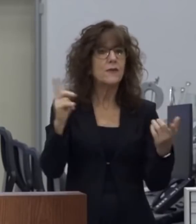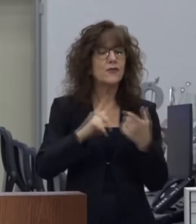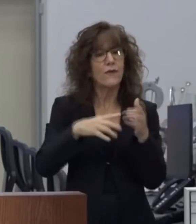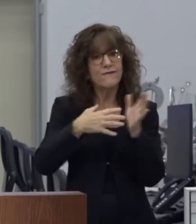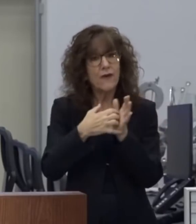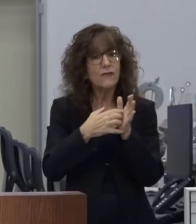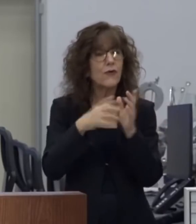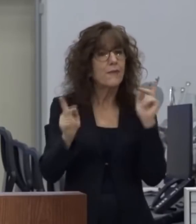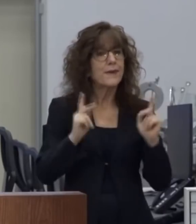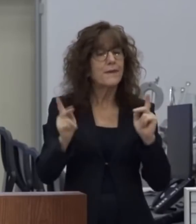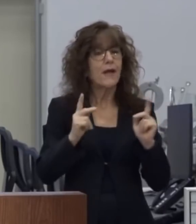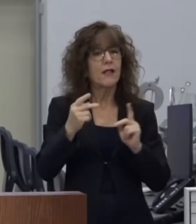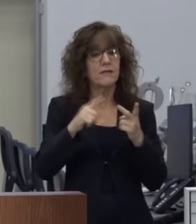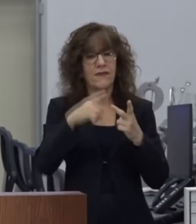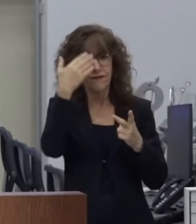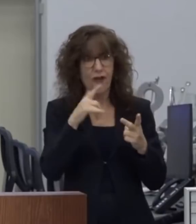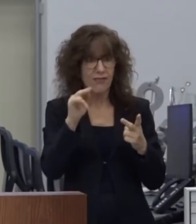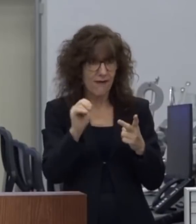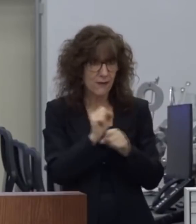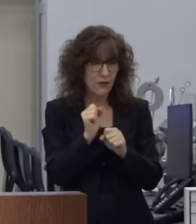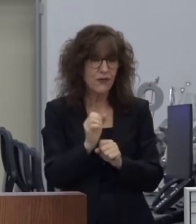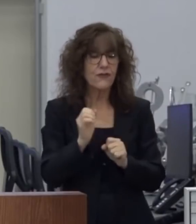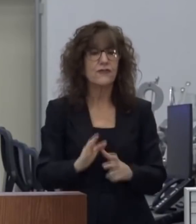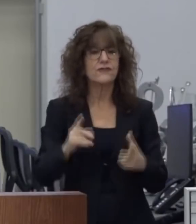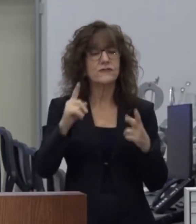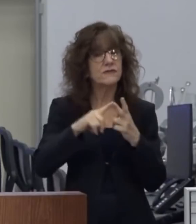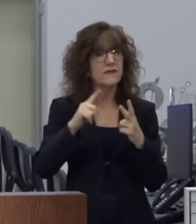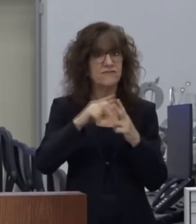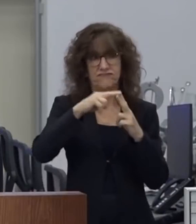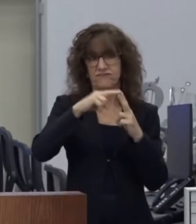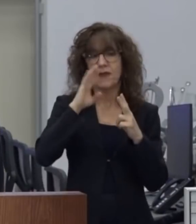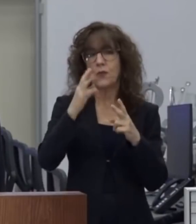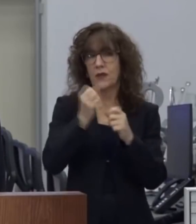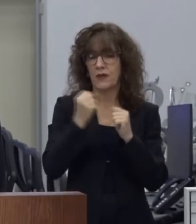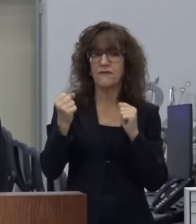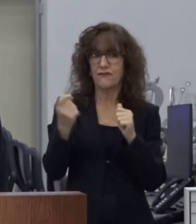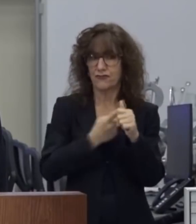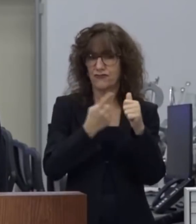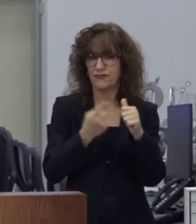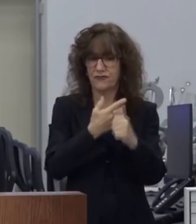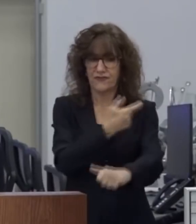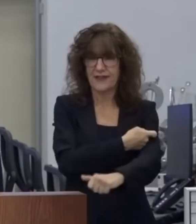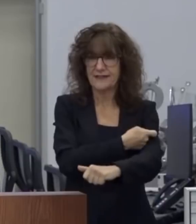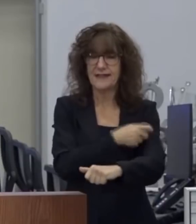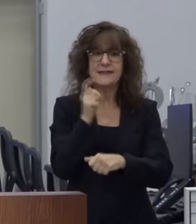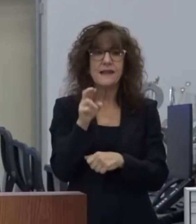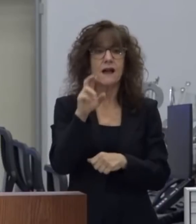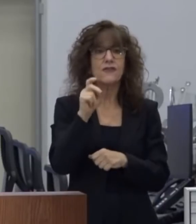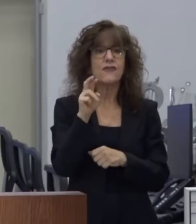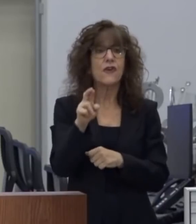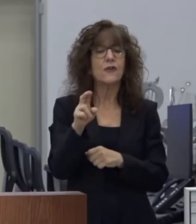vulnerable populations and frontline healthcare workers who will be among the first to receive the vaccine. Now, Dr. Carter will